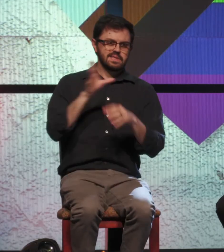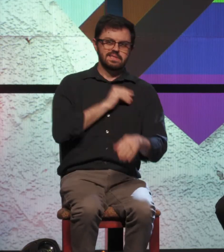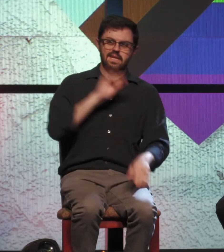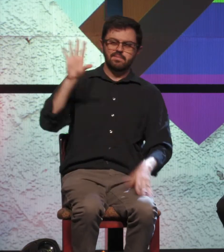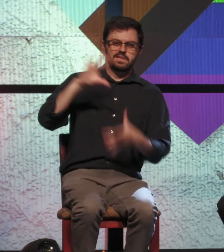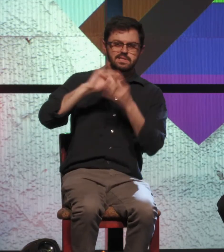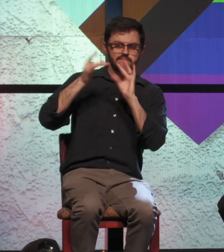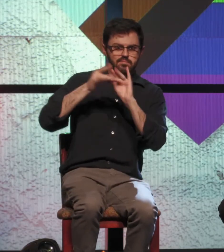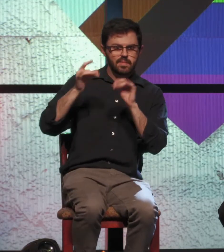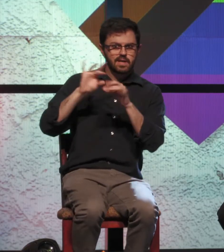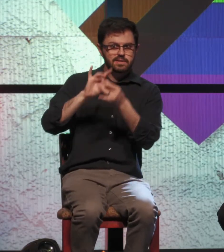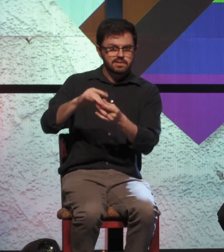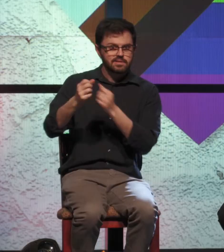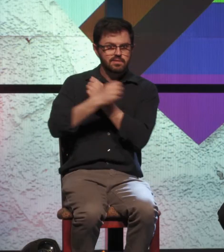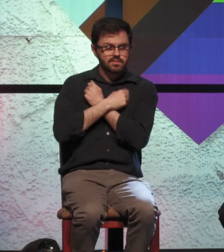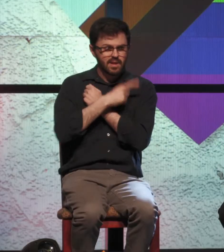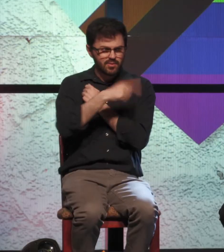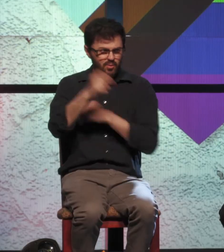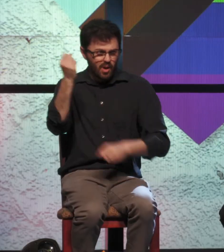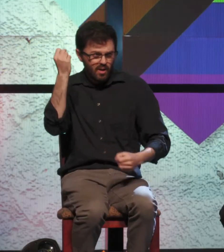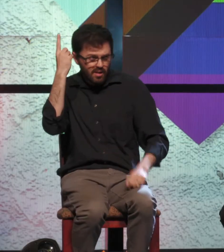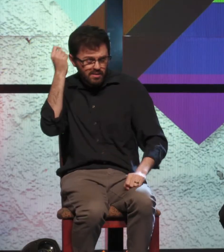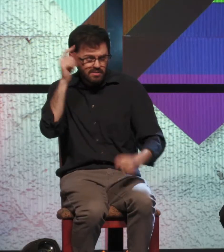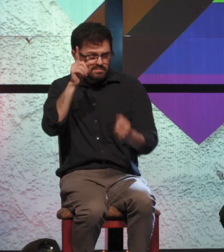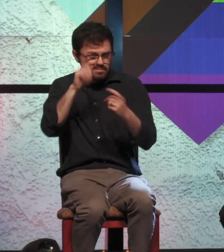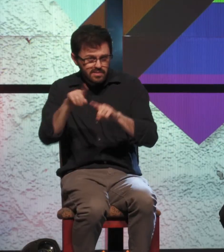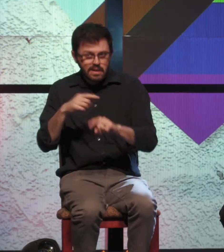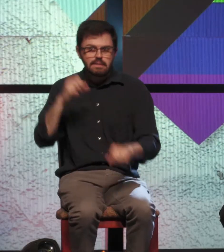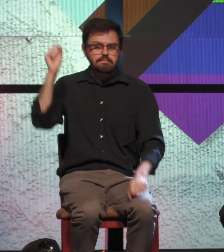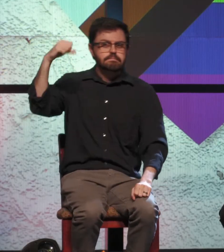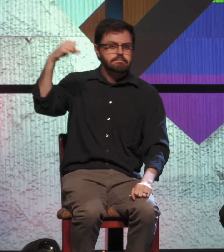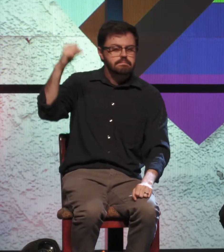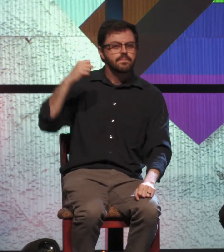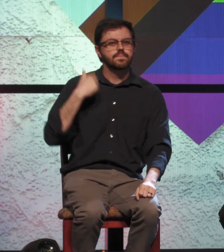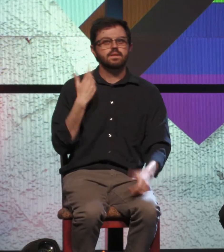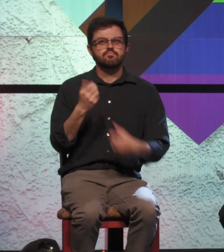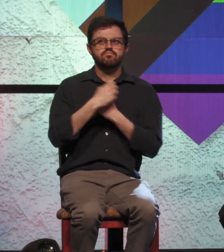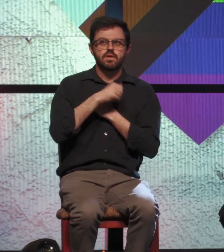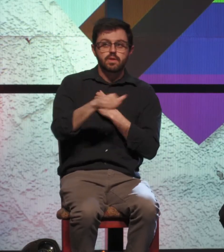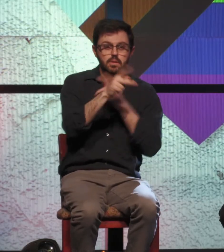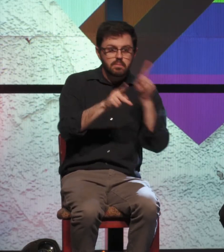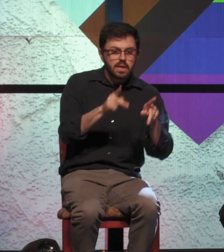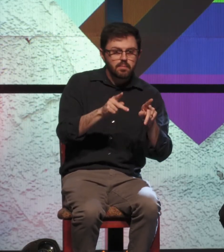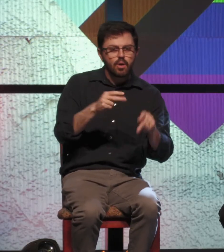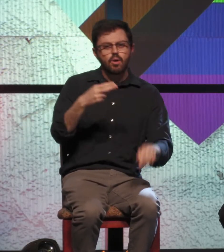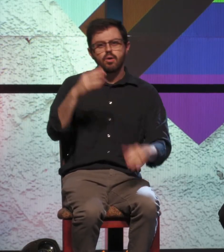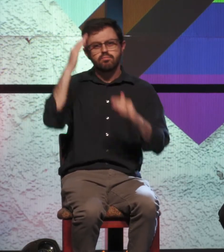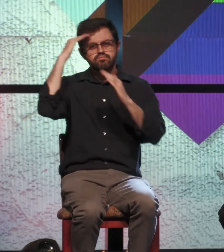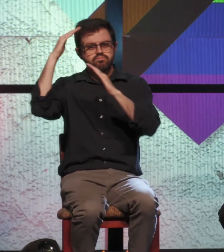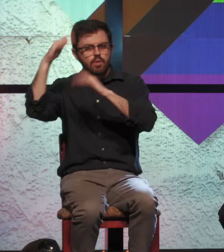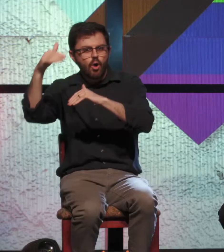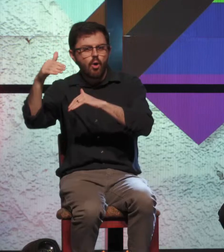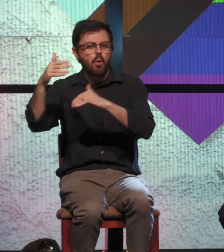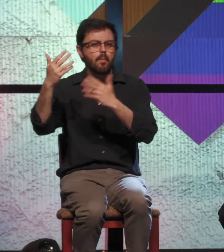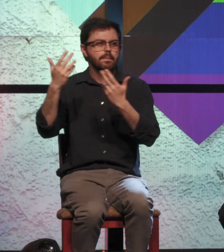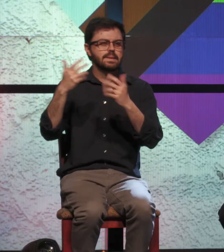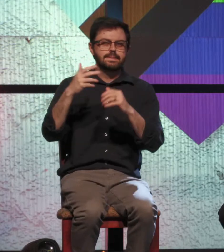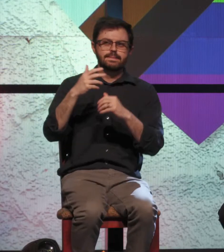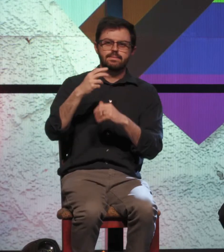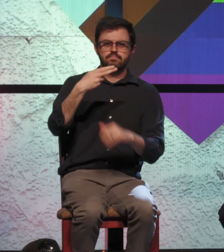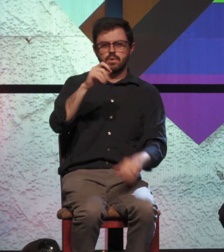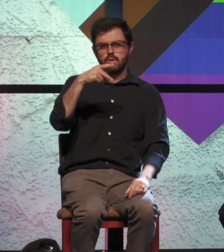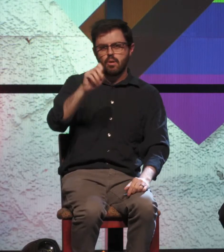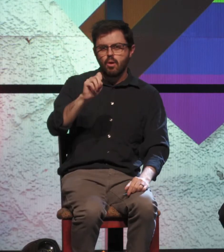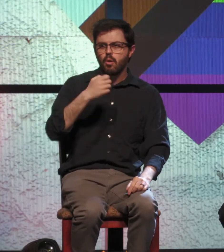to you? You're awful quiet, so none of them guess, okay. Loving others, hope, loving God to me. Oh, I had one here,